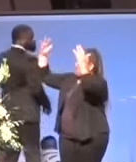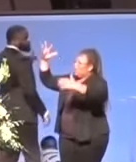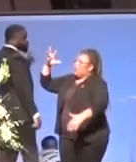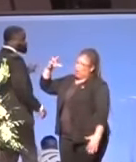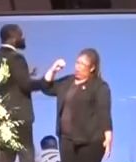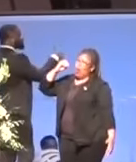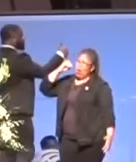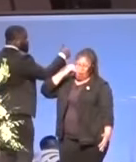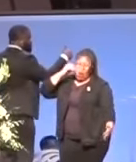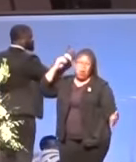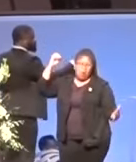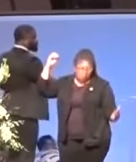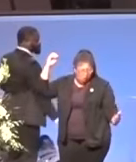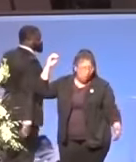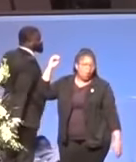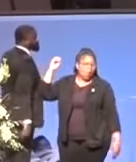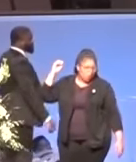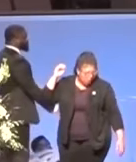Heat.